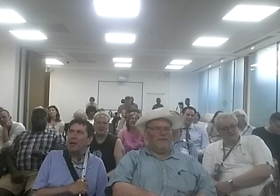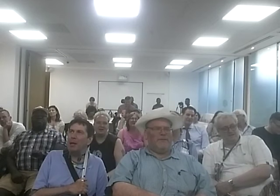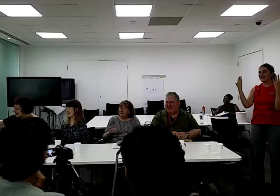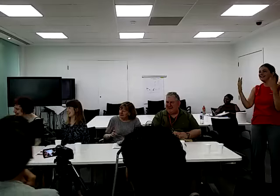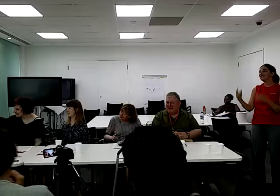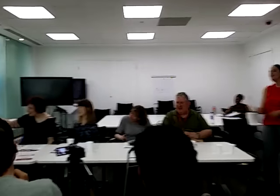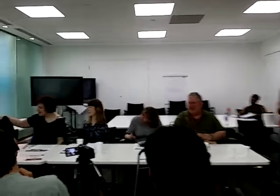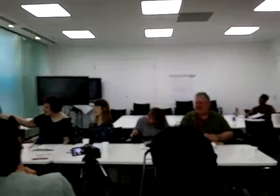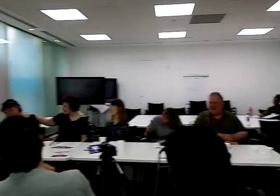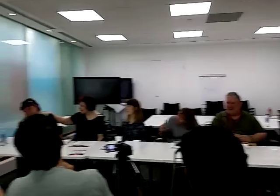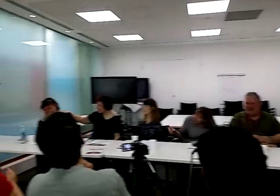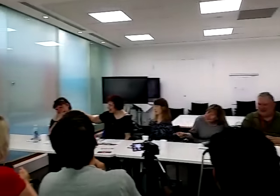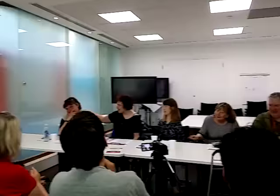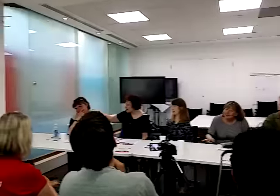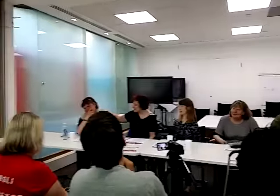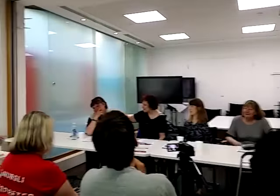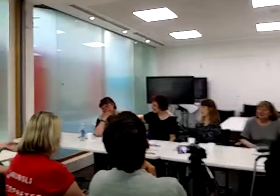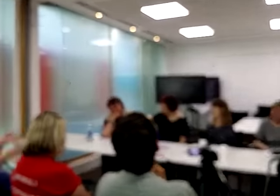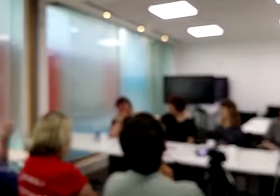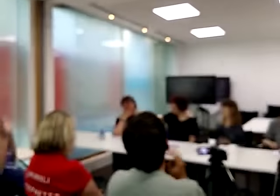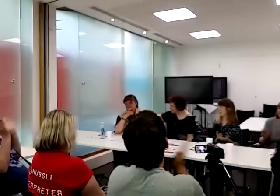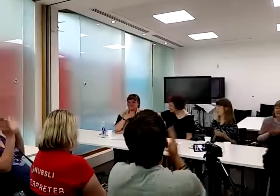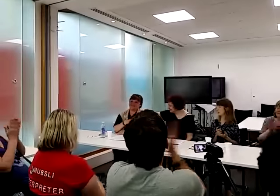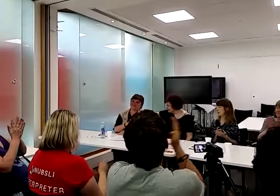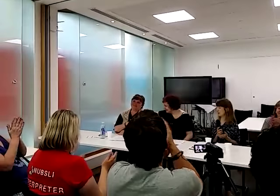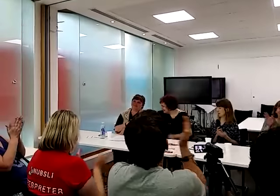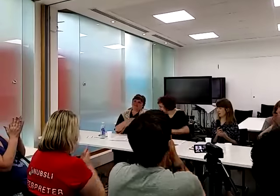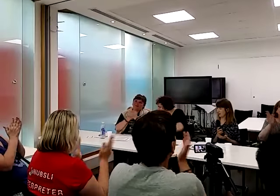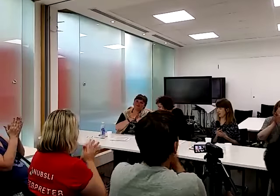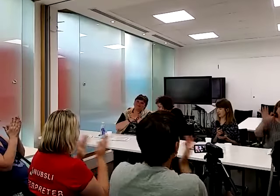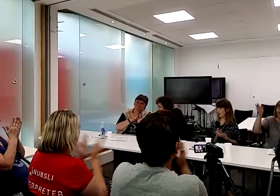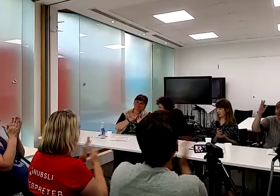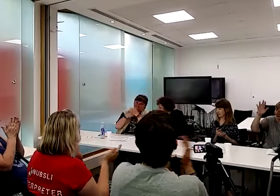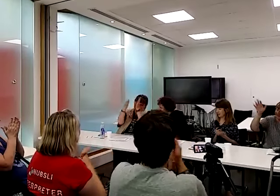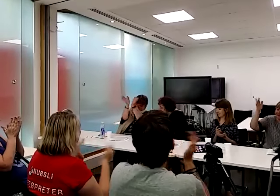Happy birthday to you.